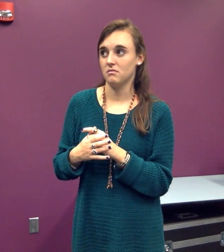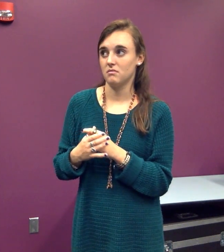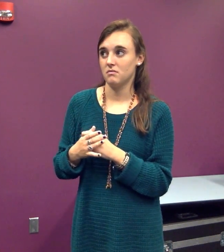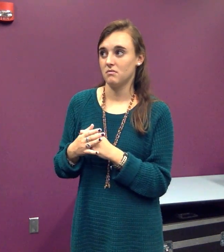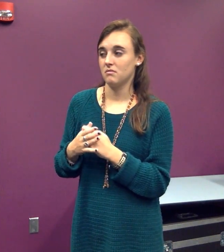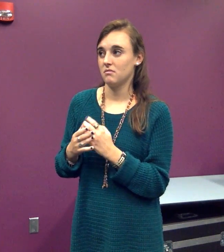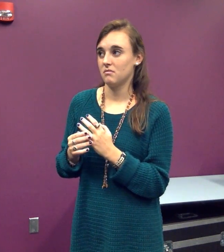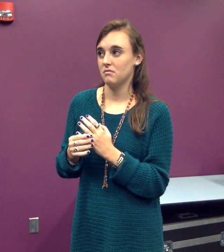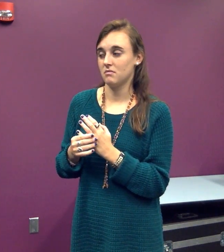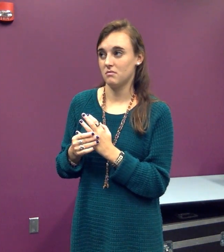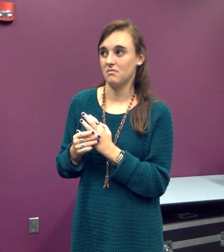What?